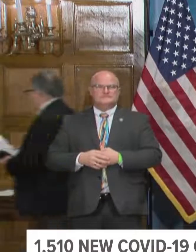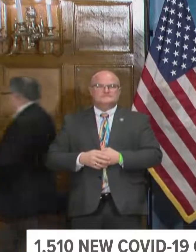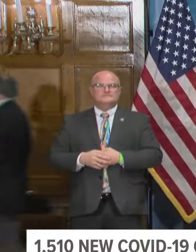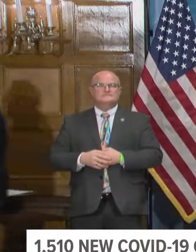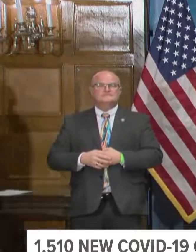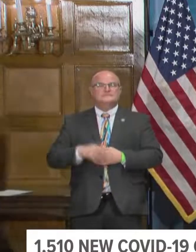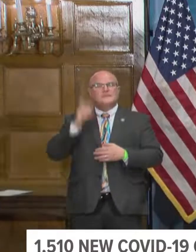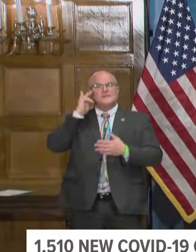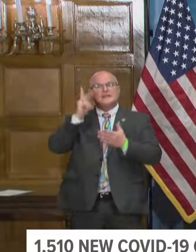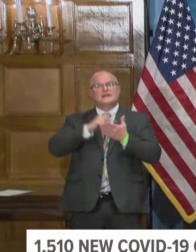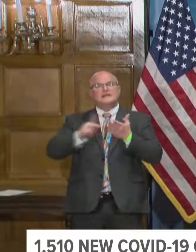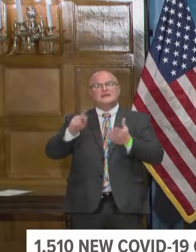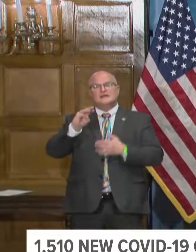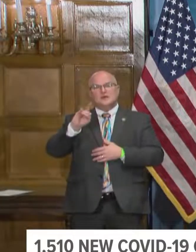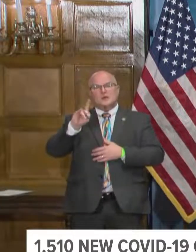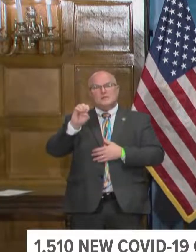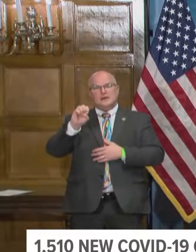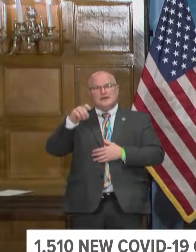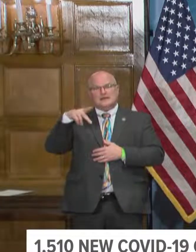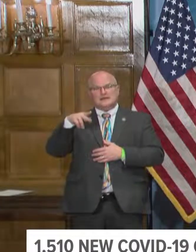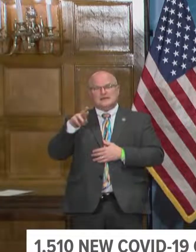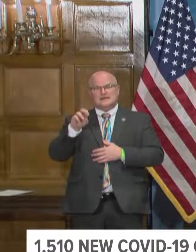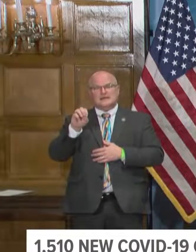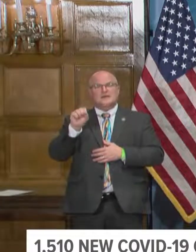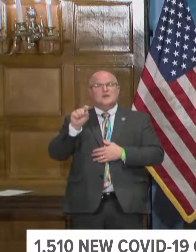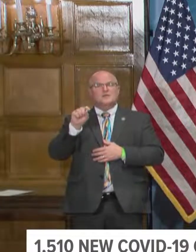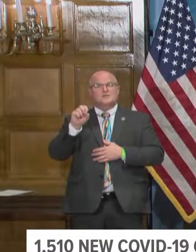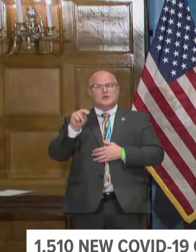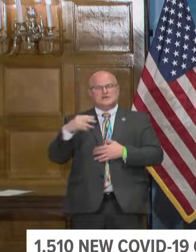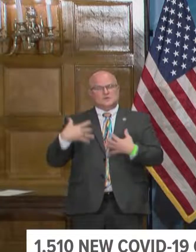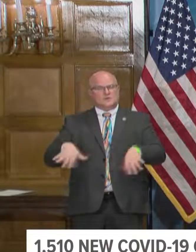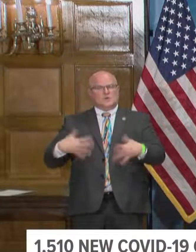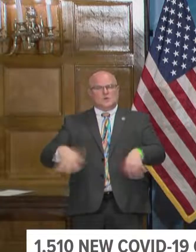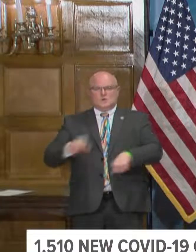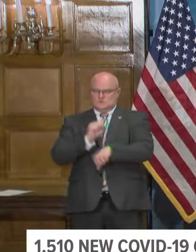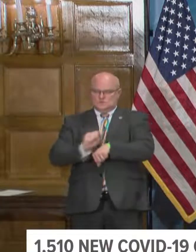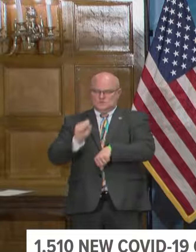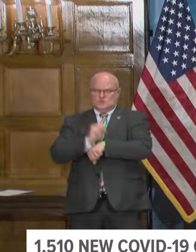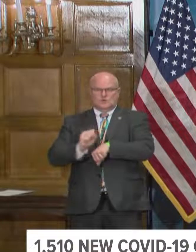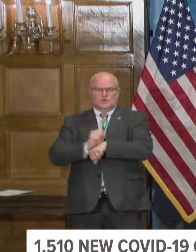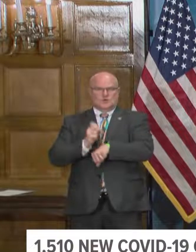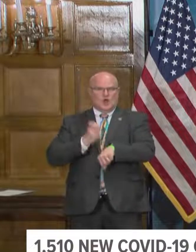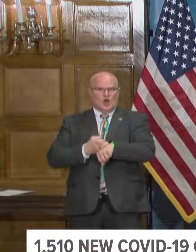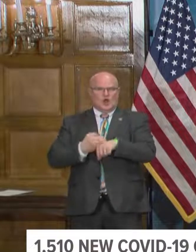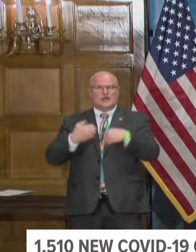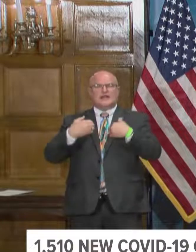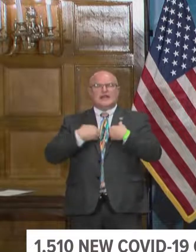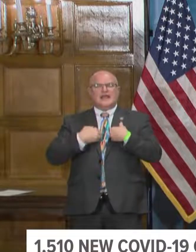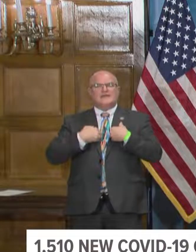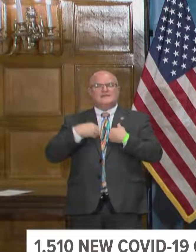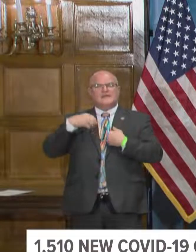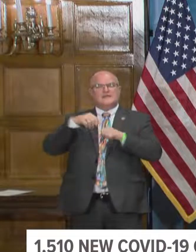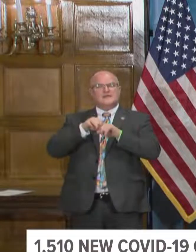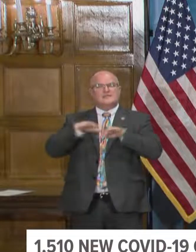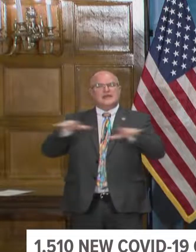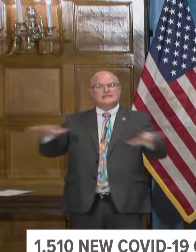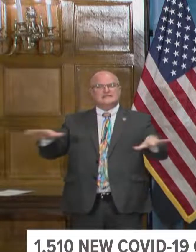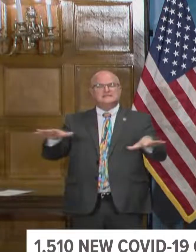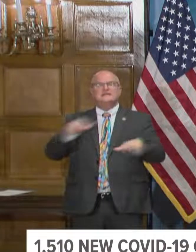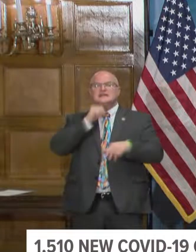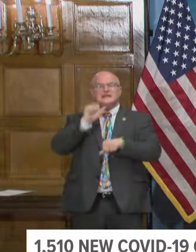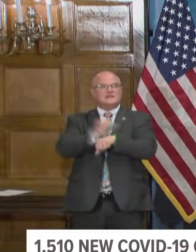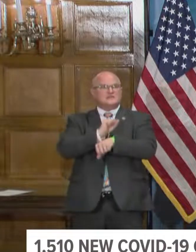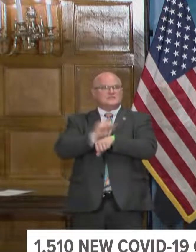Secretary Mike Preston has worked hard with his team getting out the pandemic unemployment assistance. It's a constant challenge with the